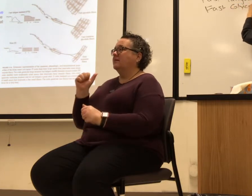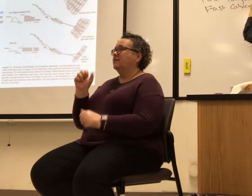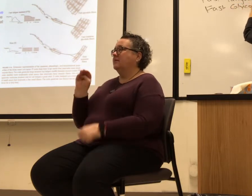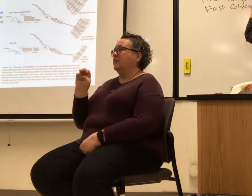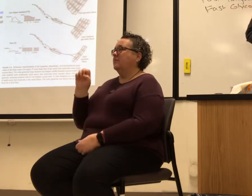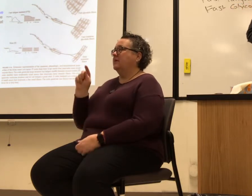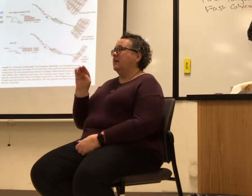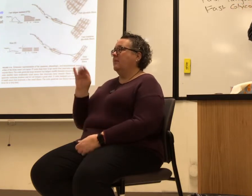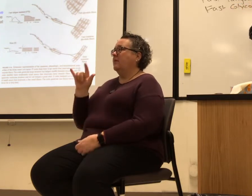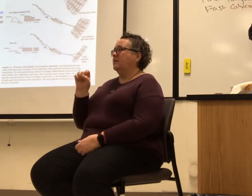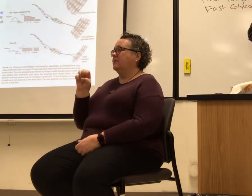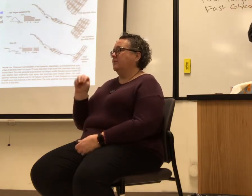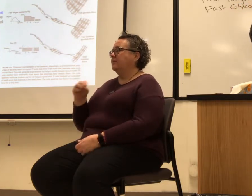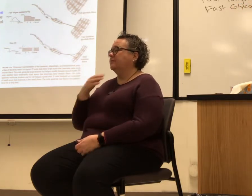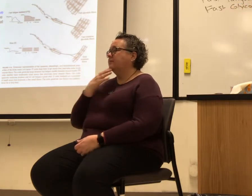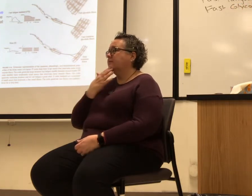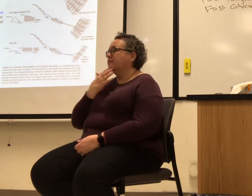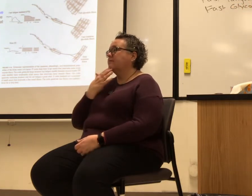glycolytic.